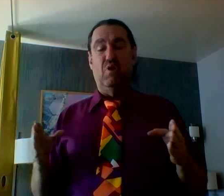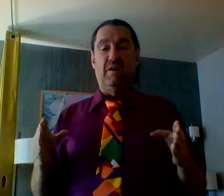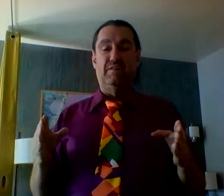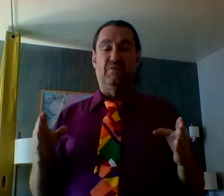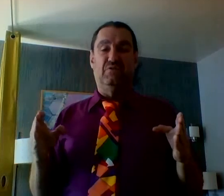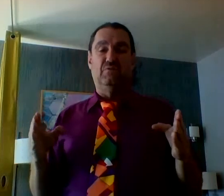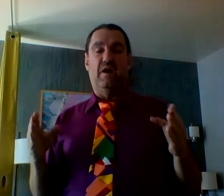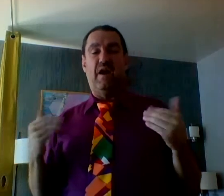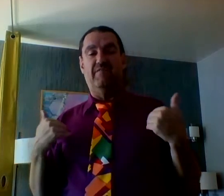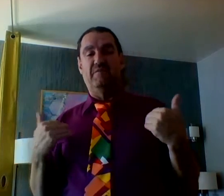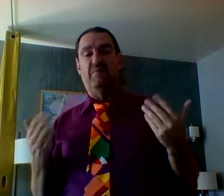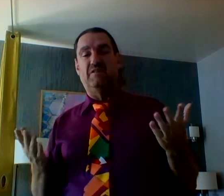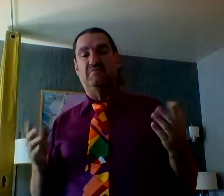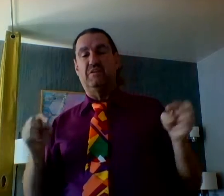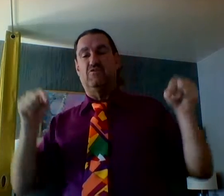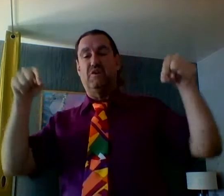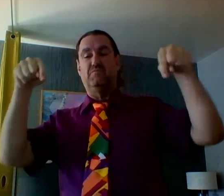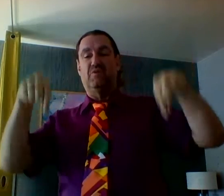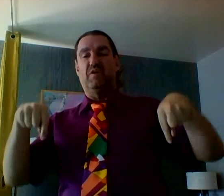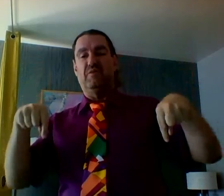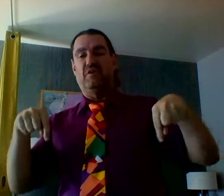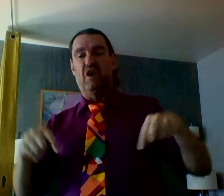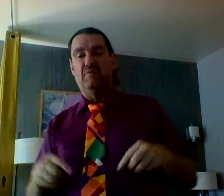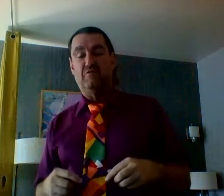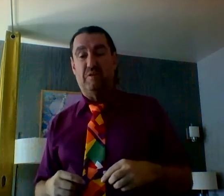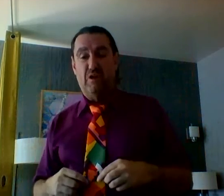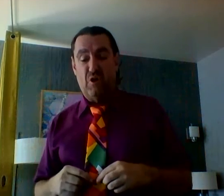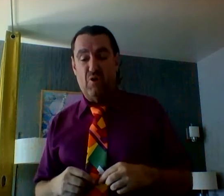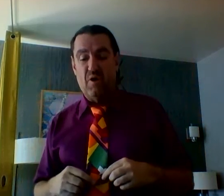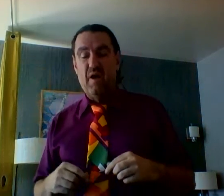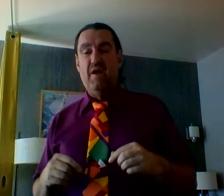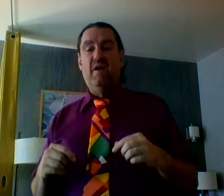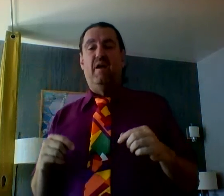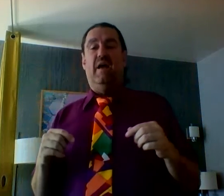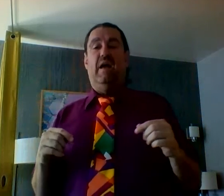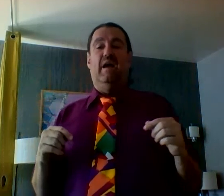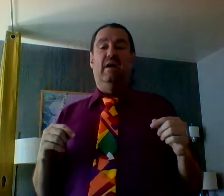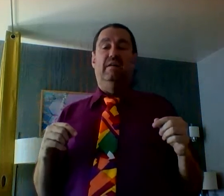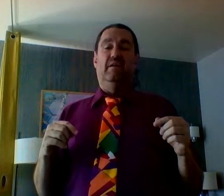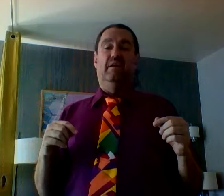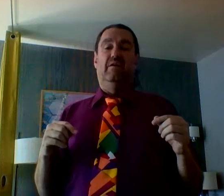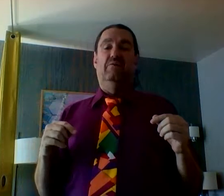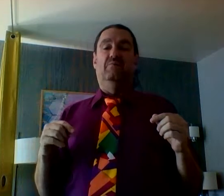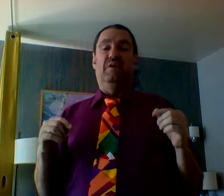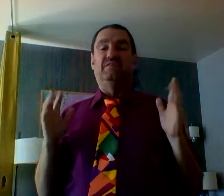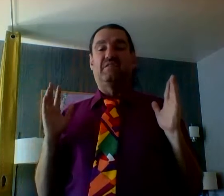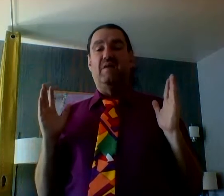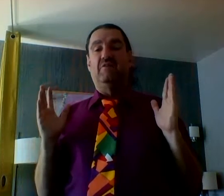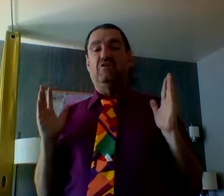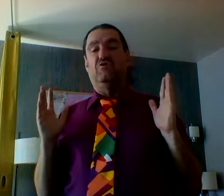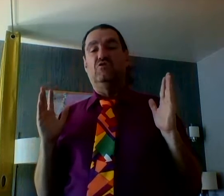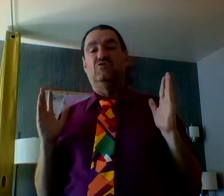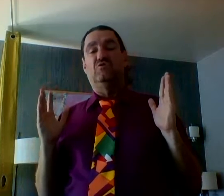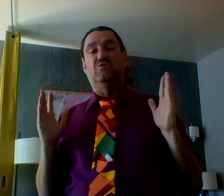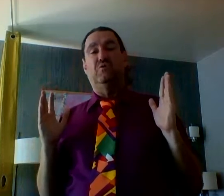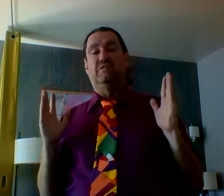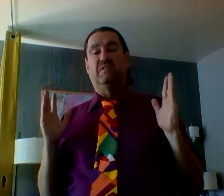want to have me possibly address, put them in the comments below. And next time that you go to a